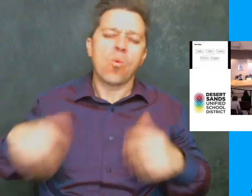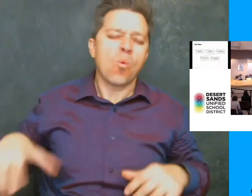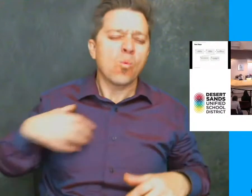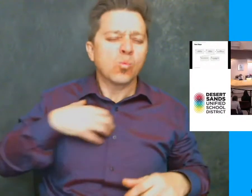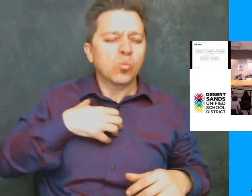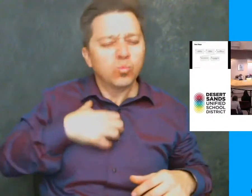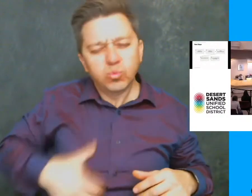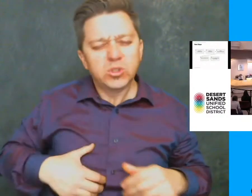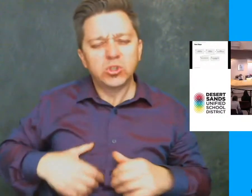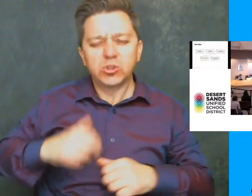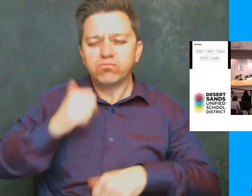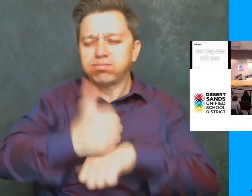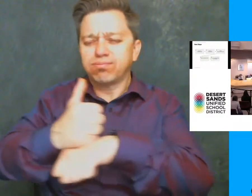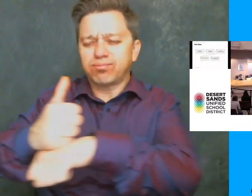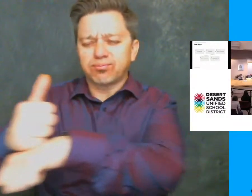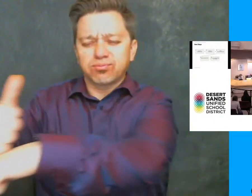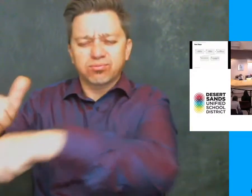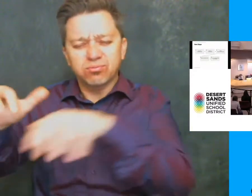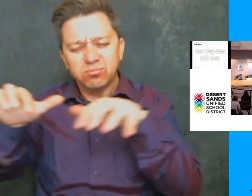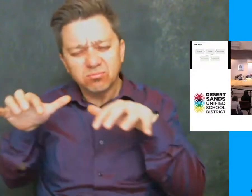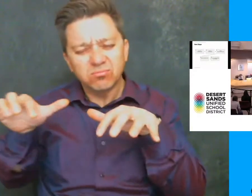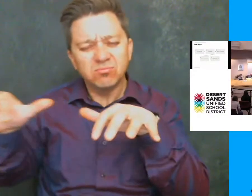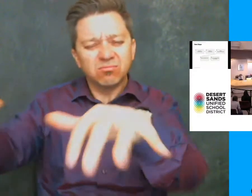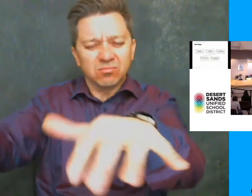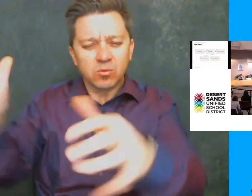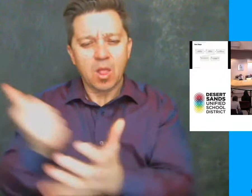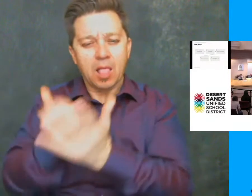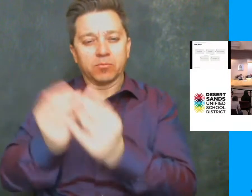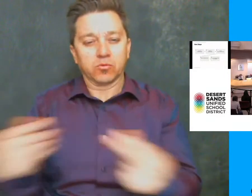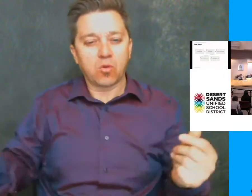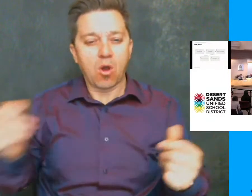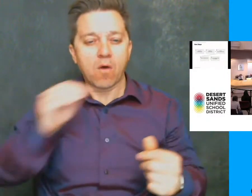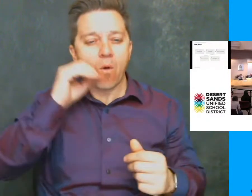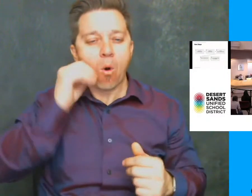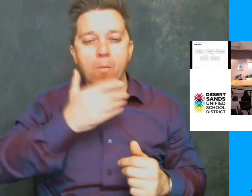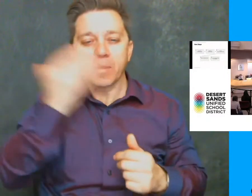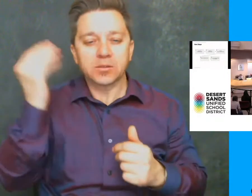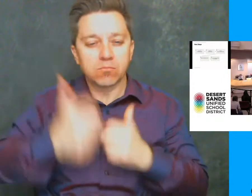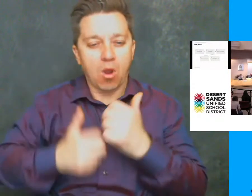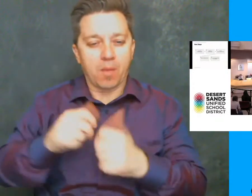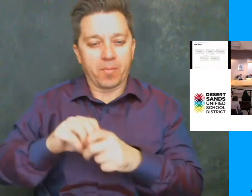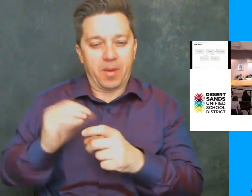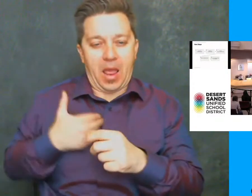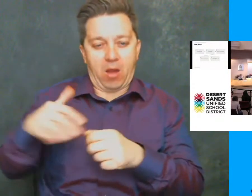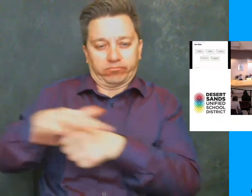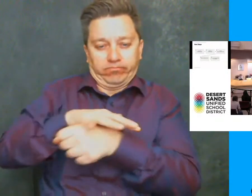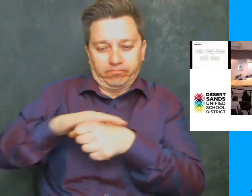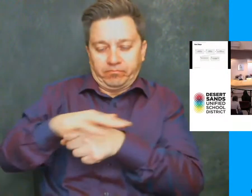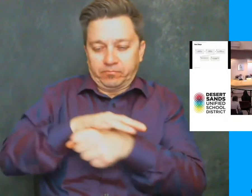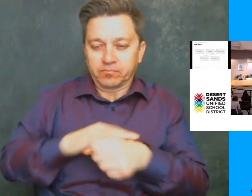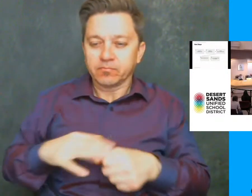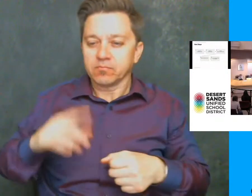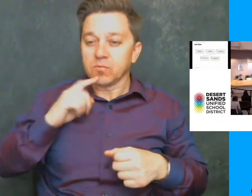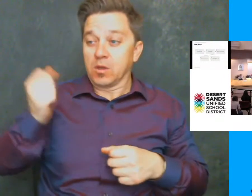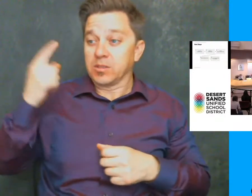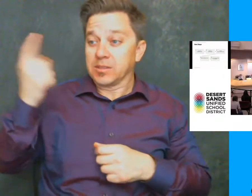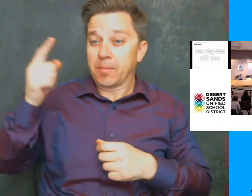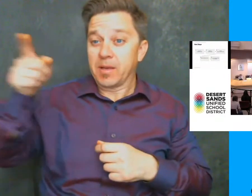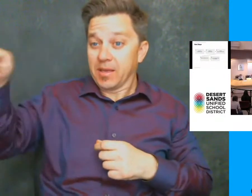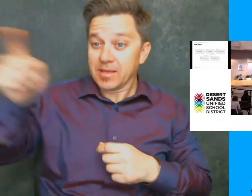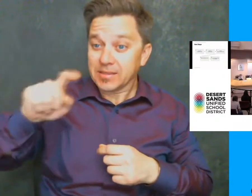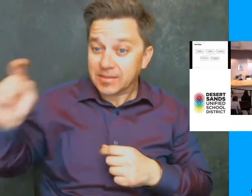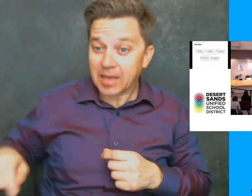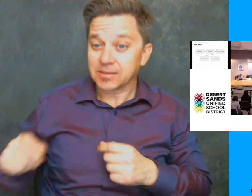for the homeless community and solve this problem in our valley. I think it's a wonderful thing. I understand somebody in Texas bought it and